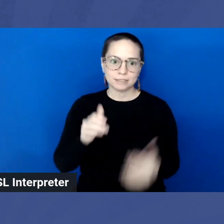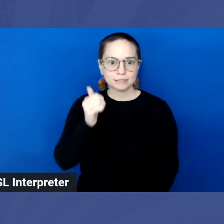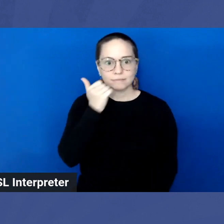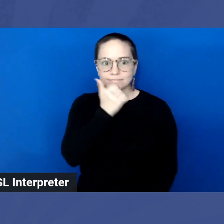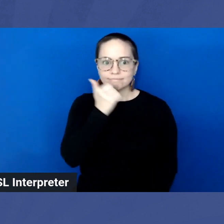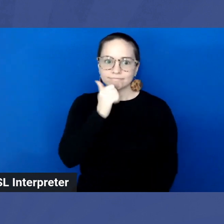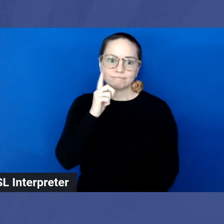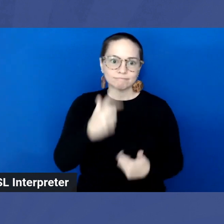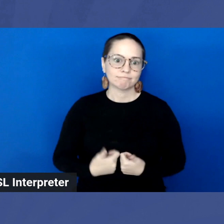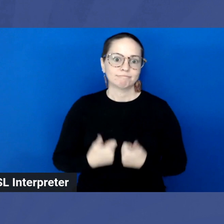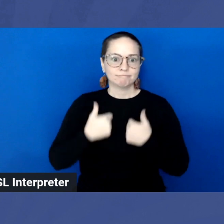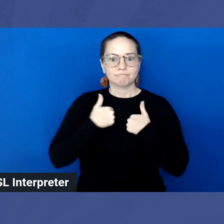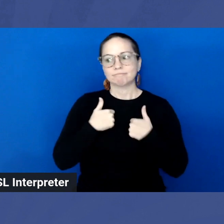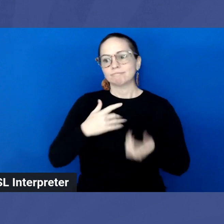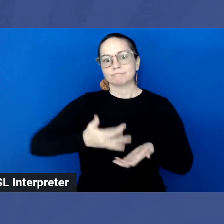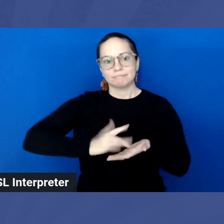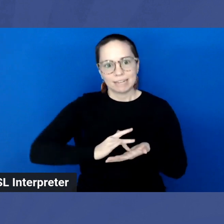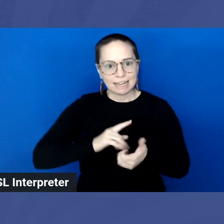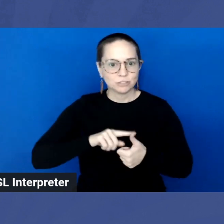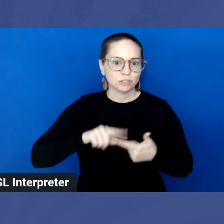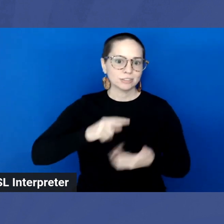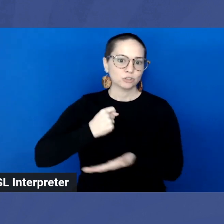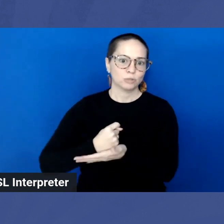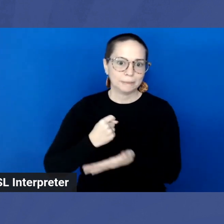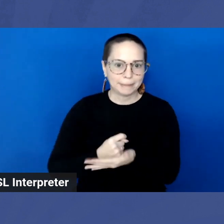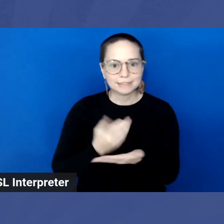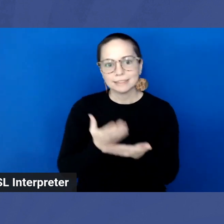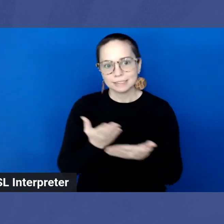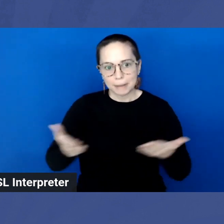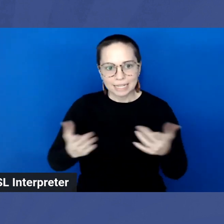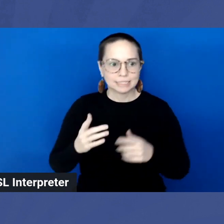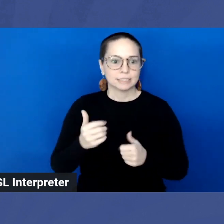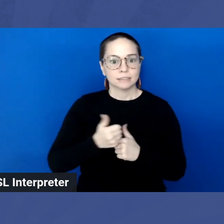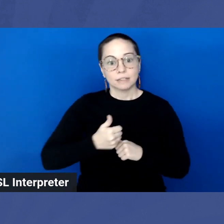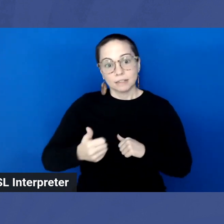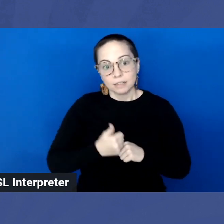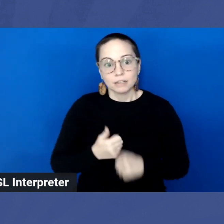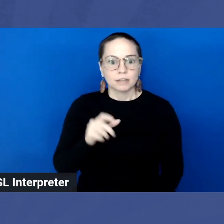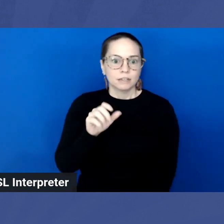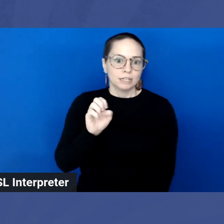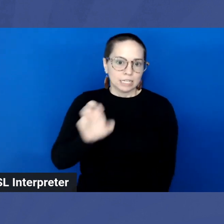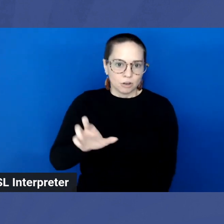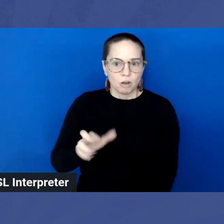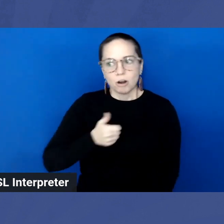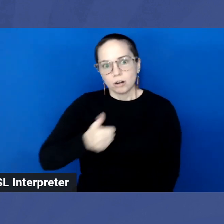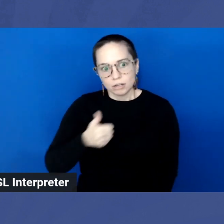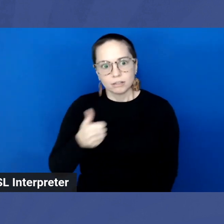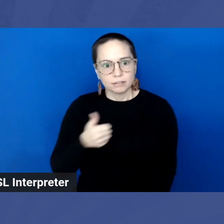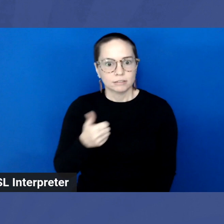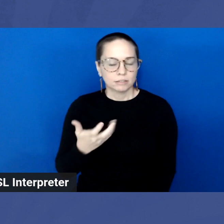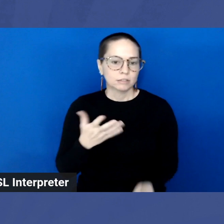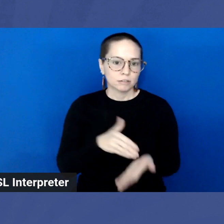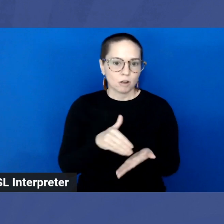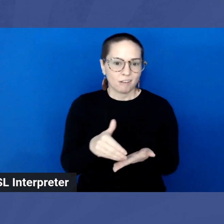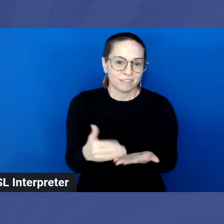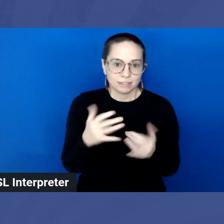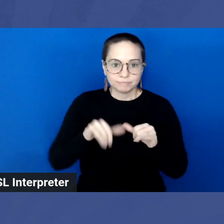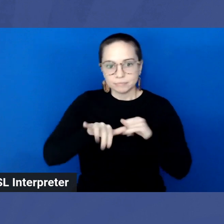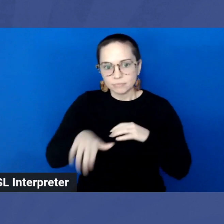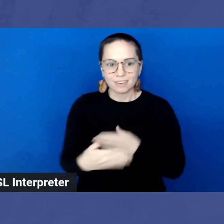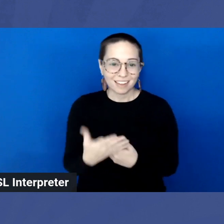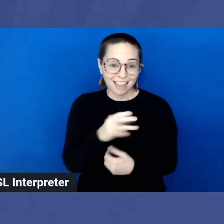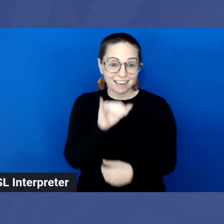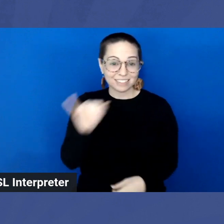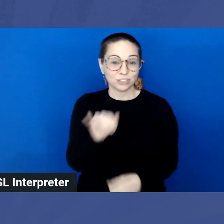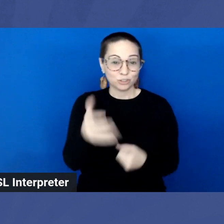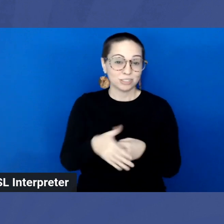medications, treatments, devices, frequent emergency hospital trips. The things that are not always covered by